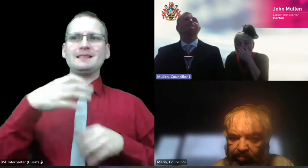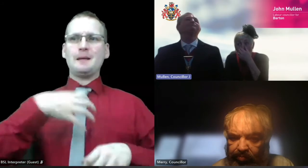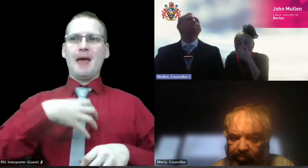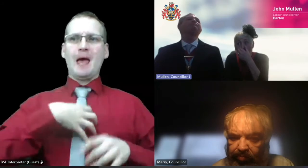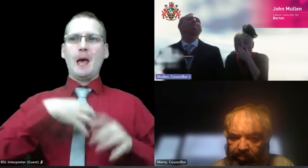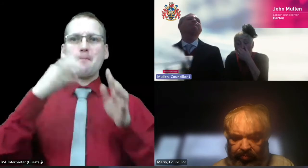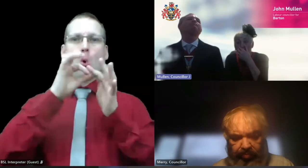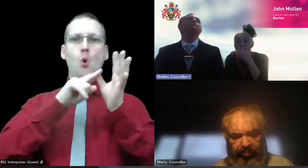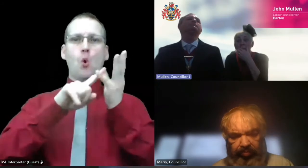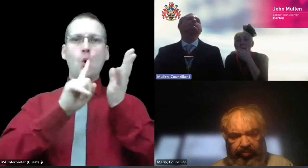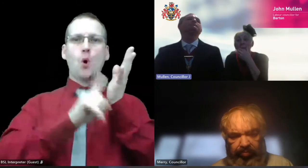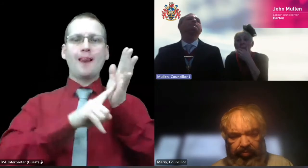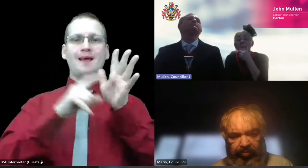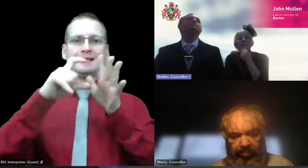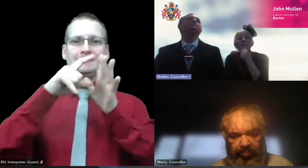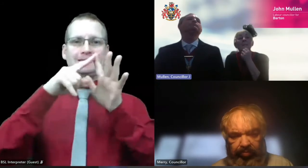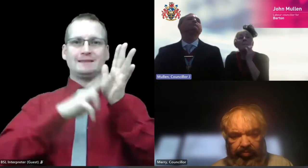Dennett.